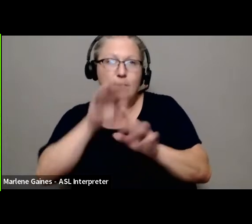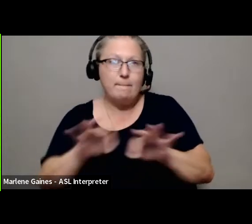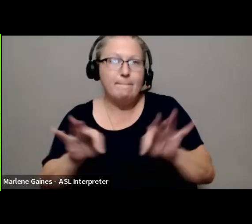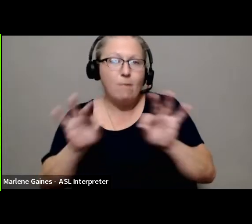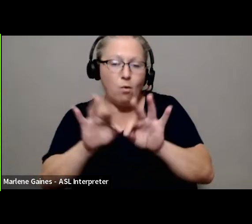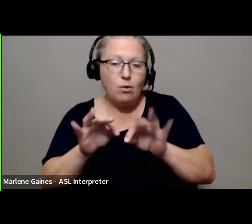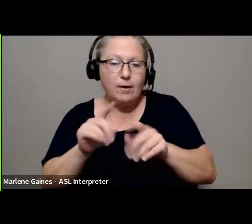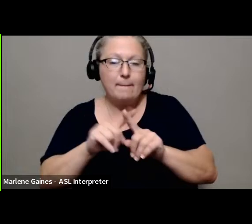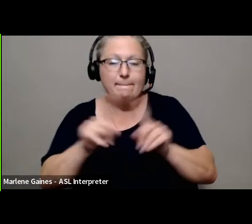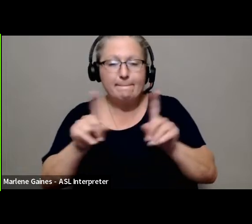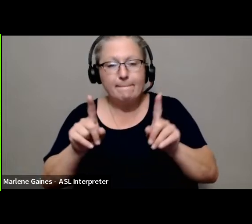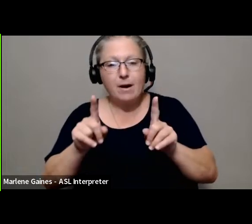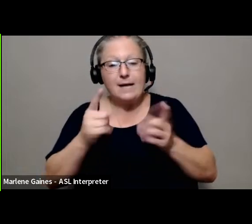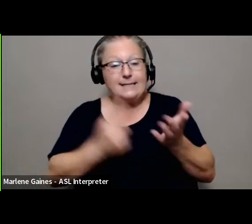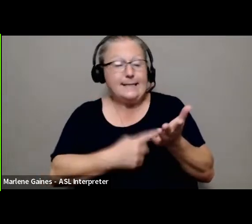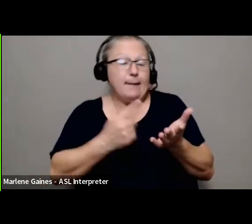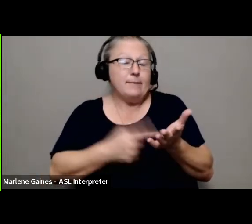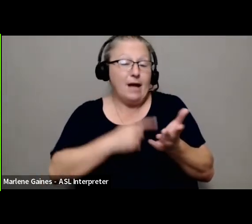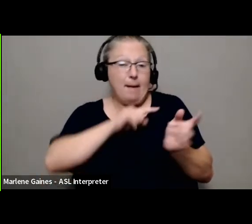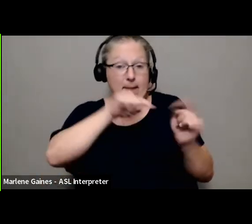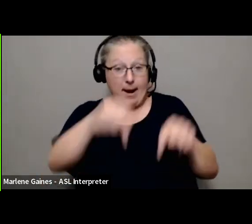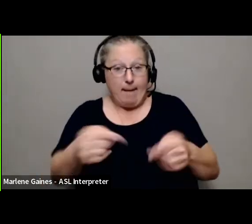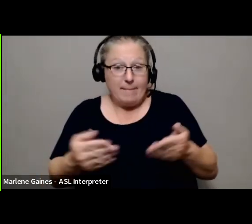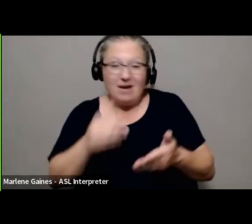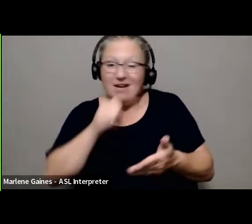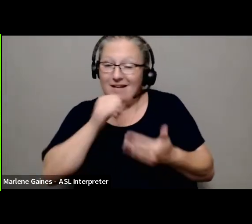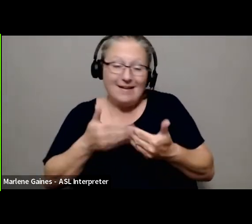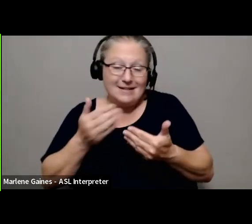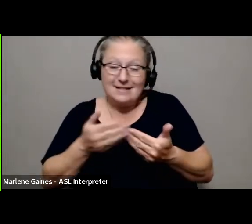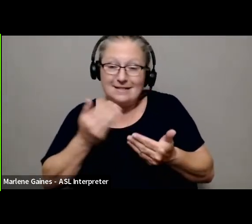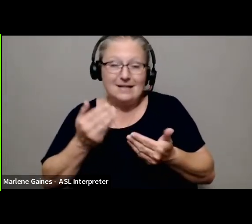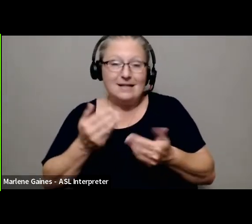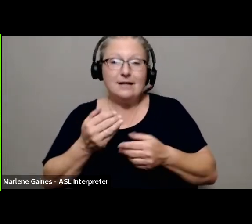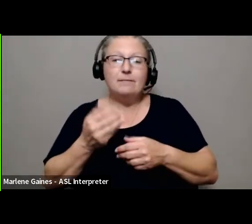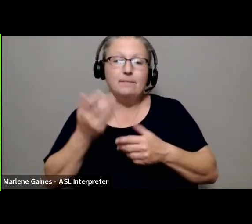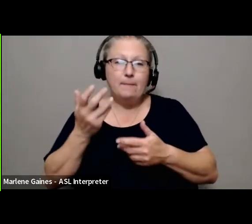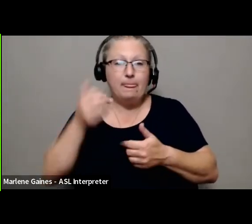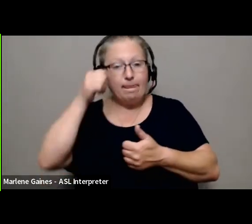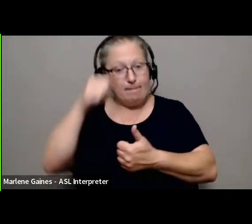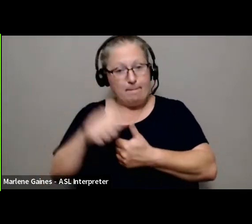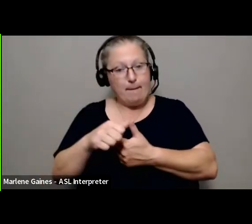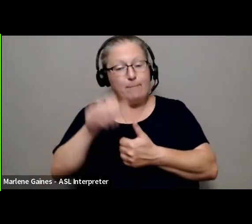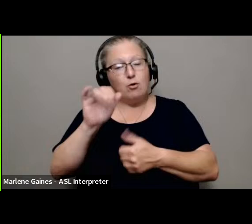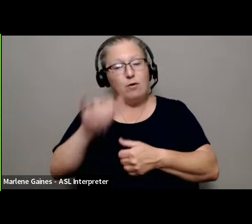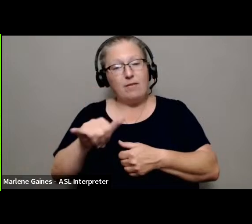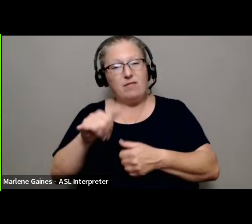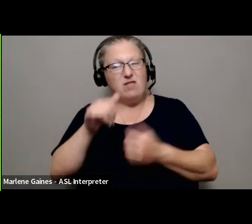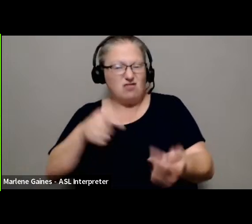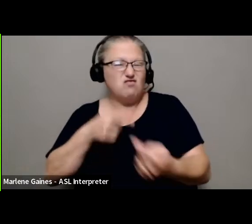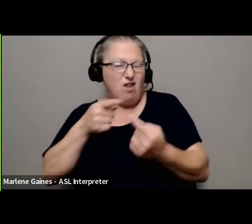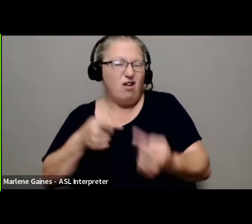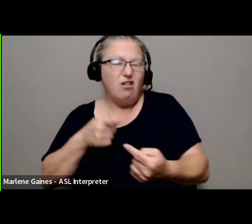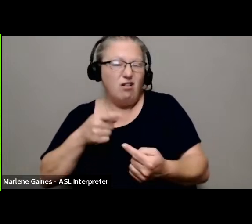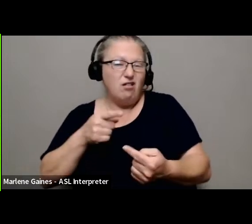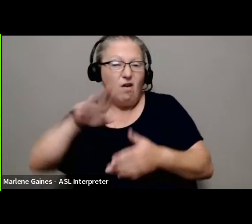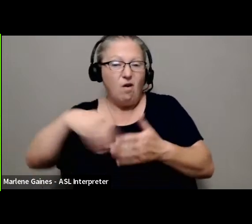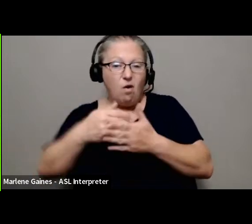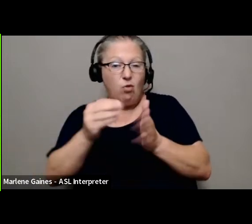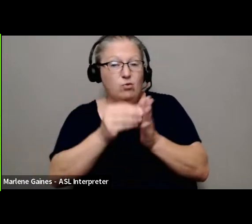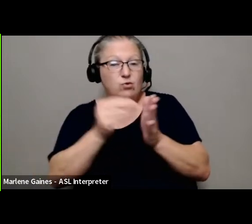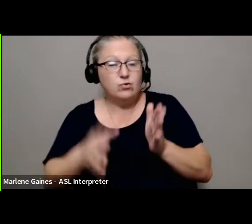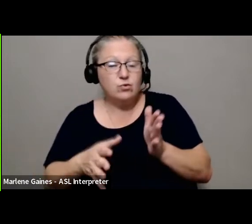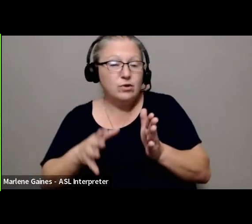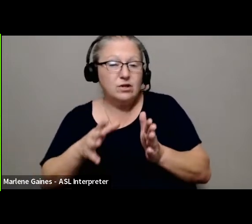important, but sometimes coming here is not easy. And so remembering the struggles of all of the students